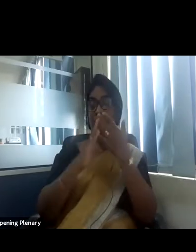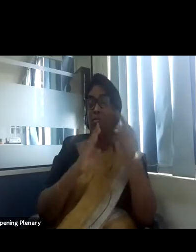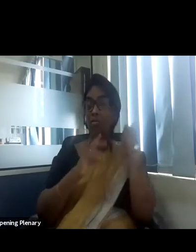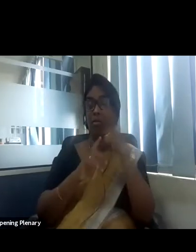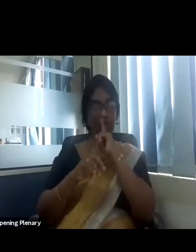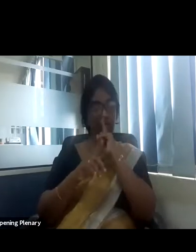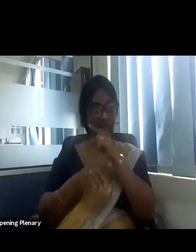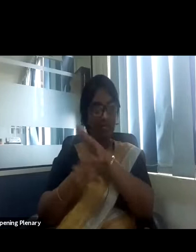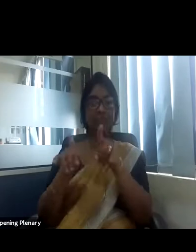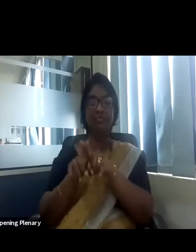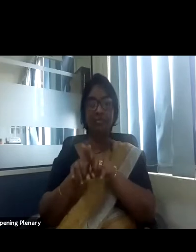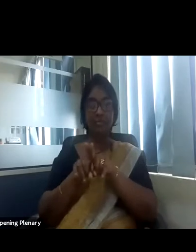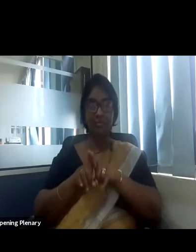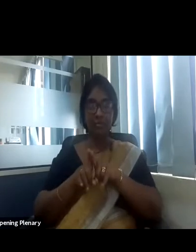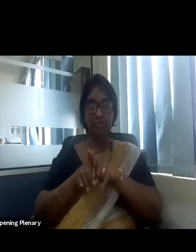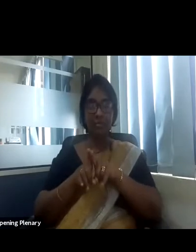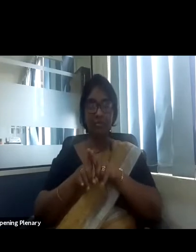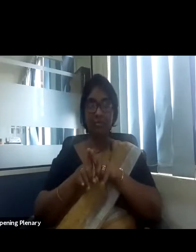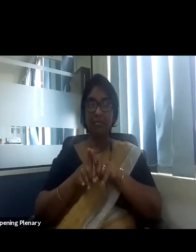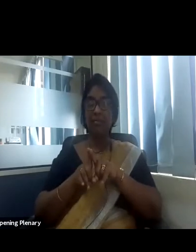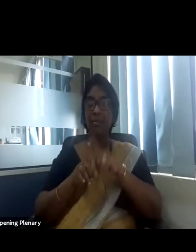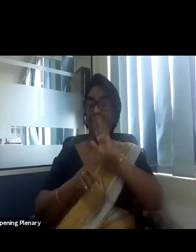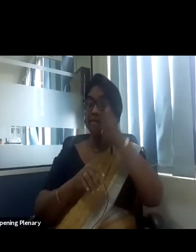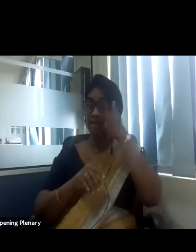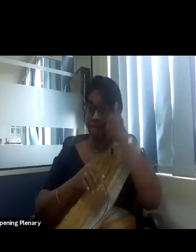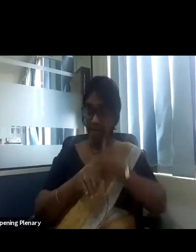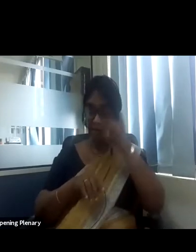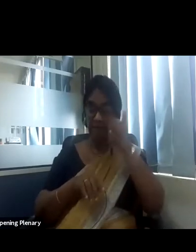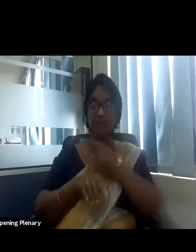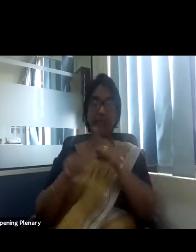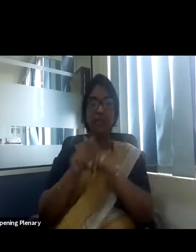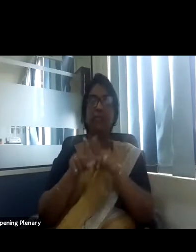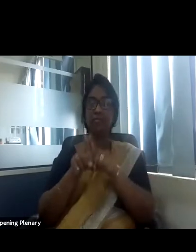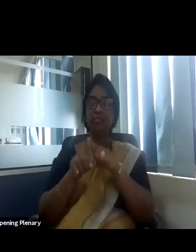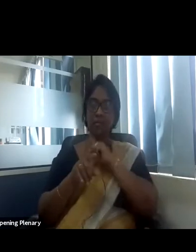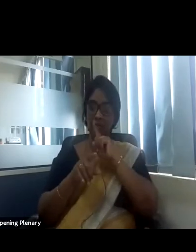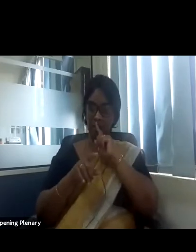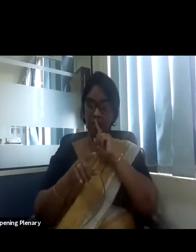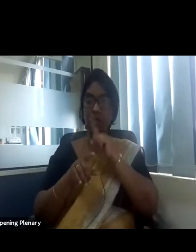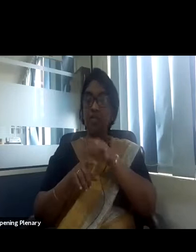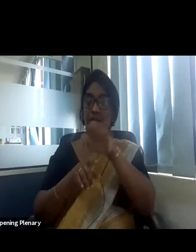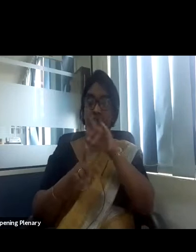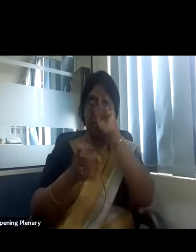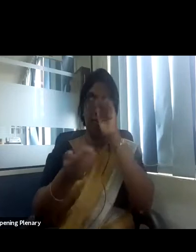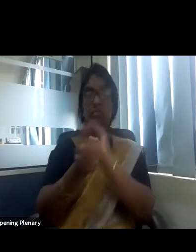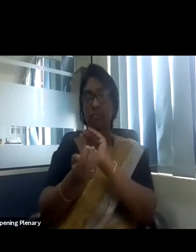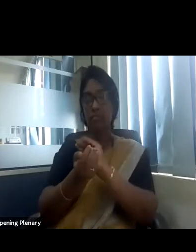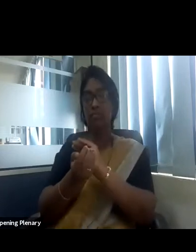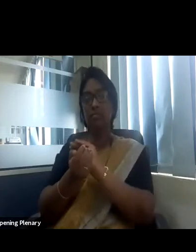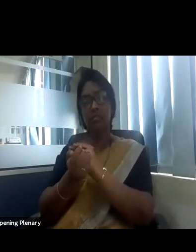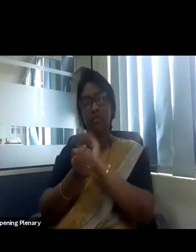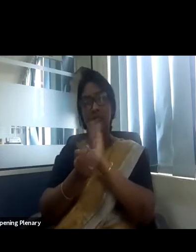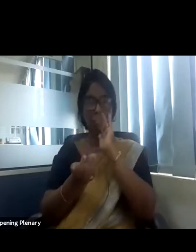of value across several different areas. And that includes natural capital, social capital, and